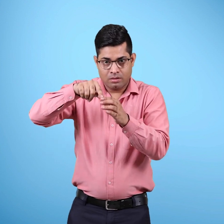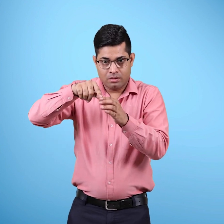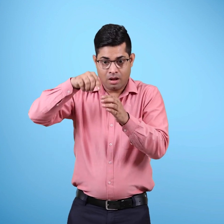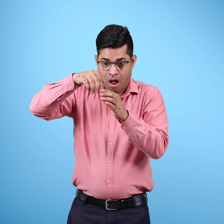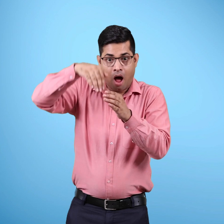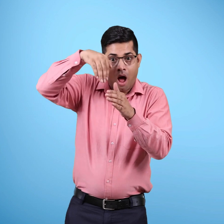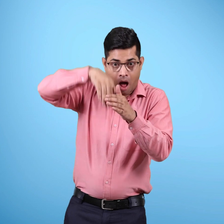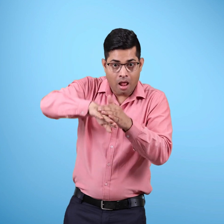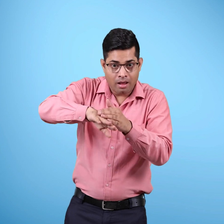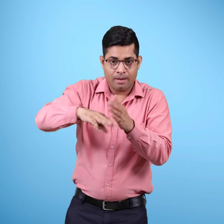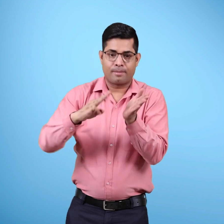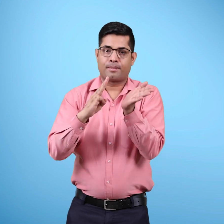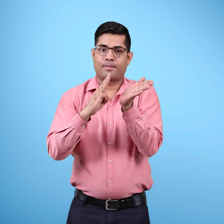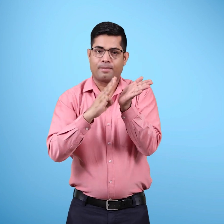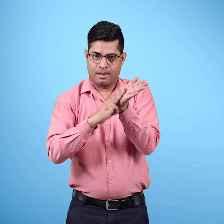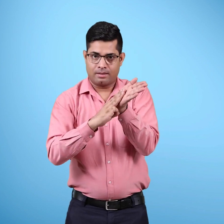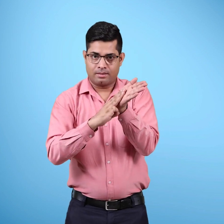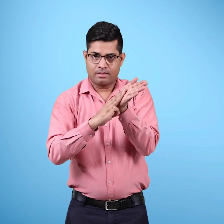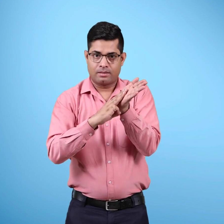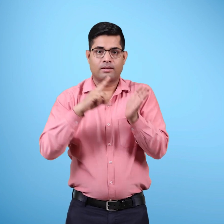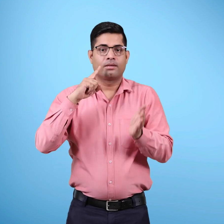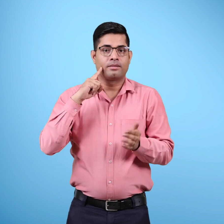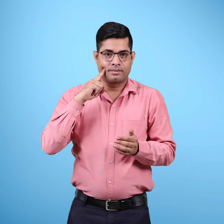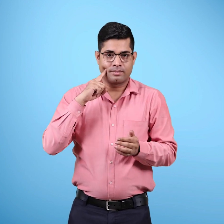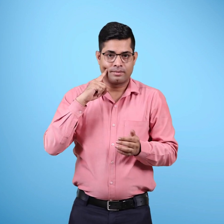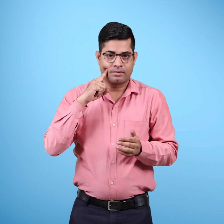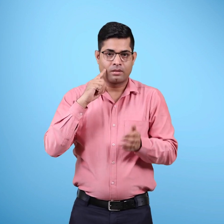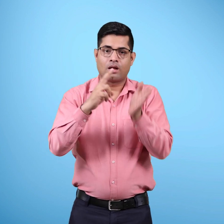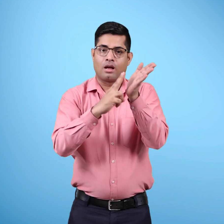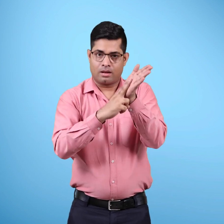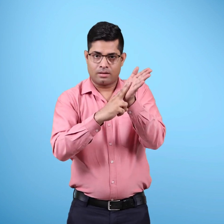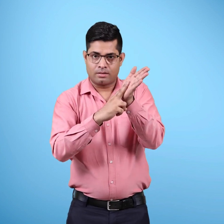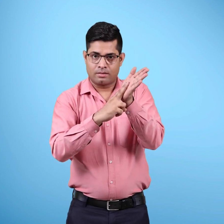go to leaves and other plant parts attached to the stem.